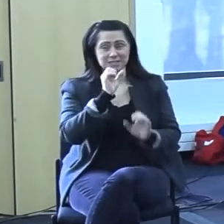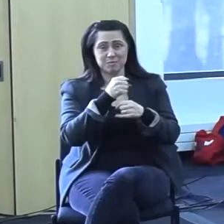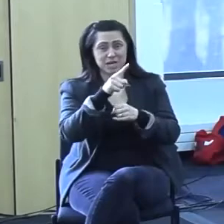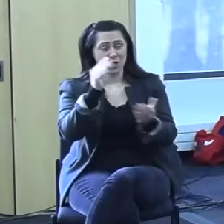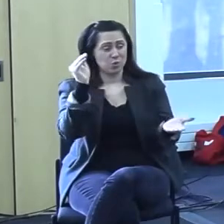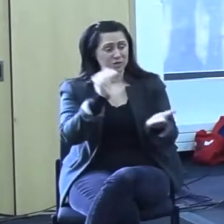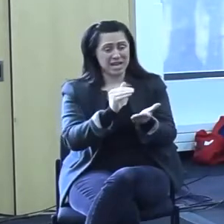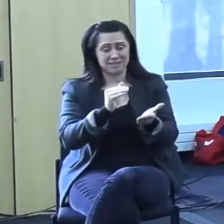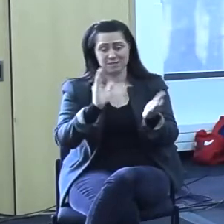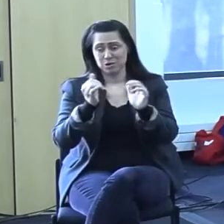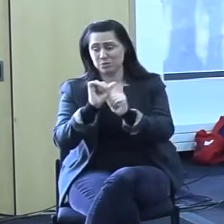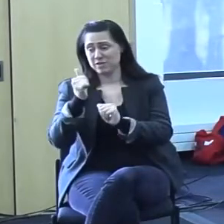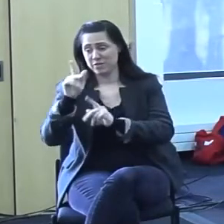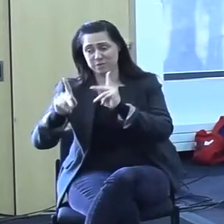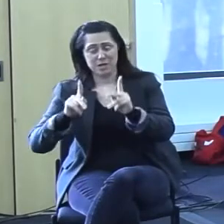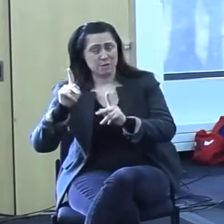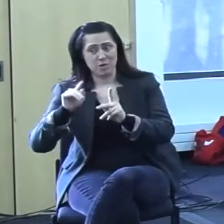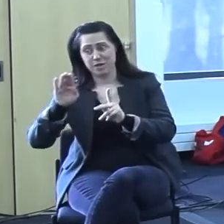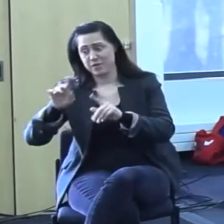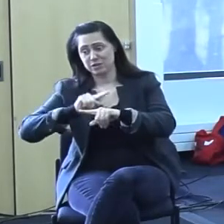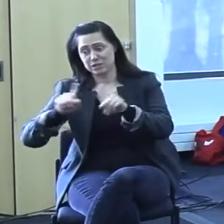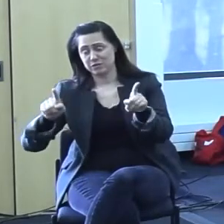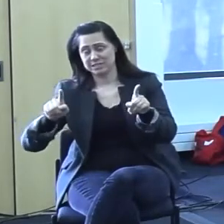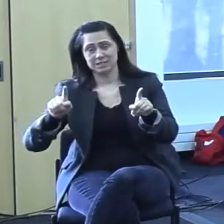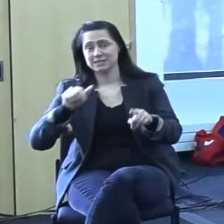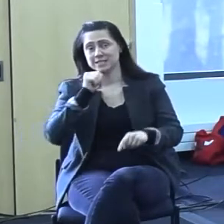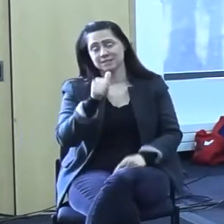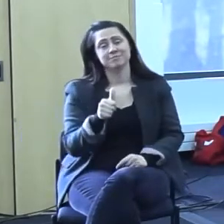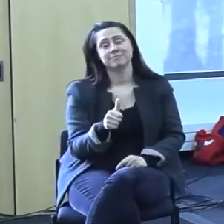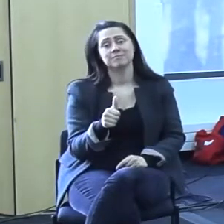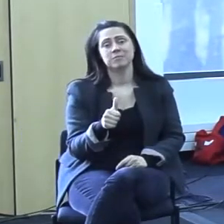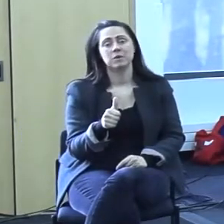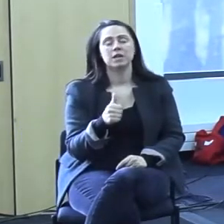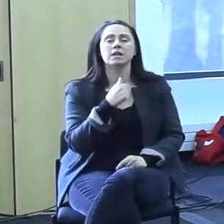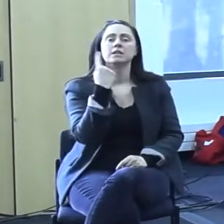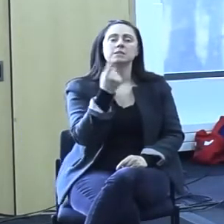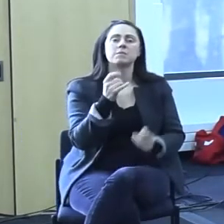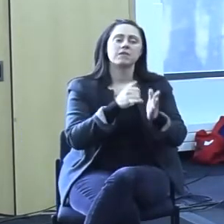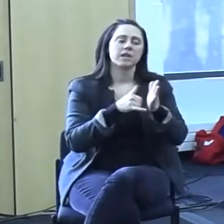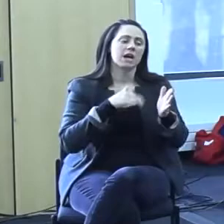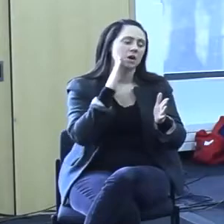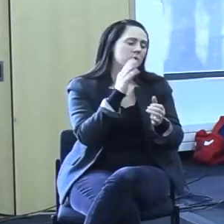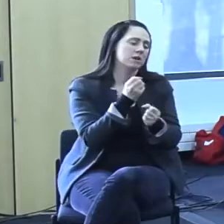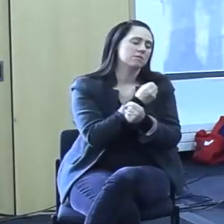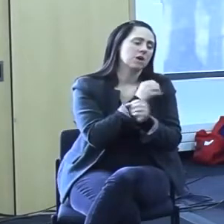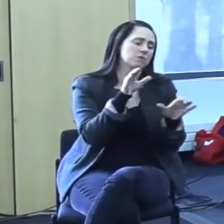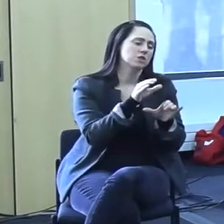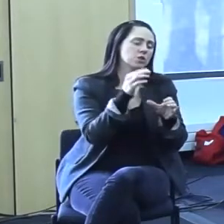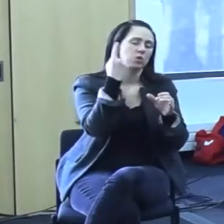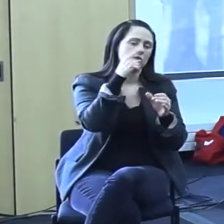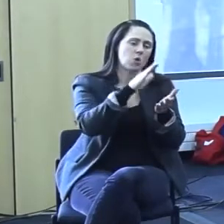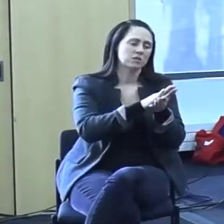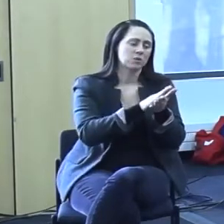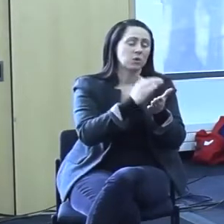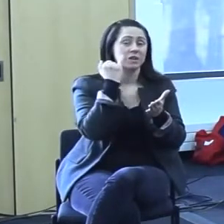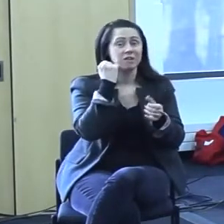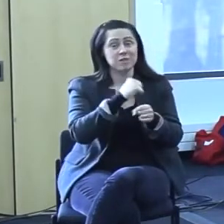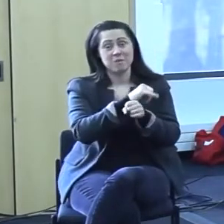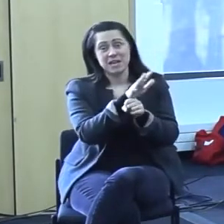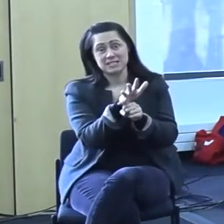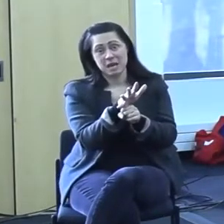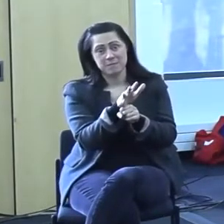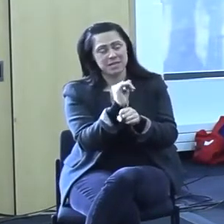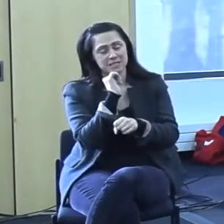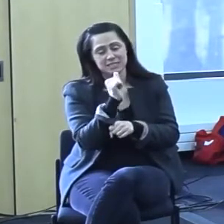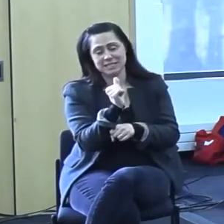else's differences. And um, like something that I would have loved to do in school if the pandemic didn't